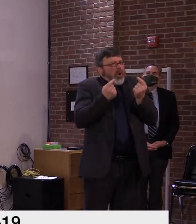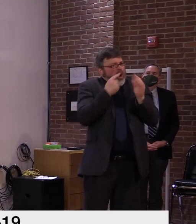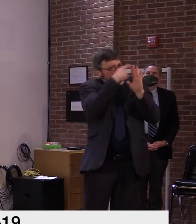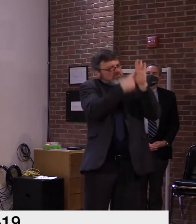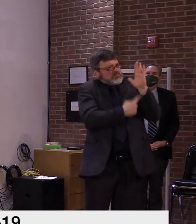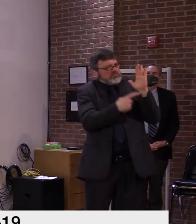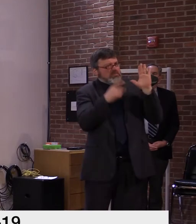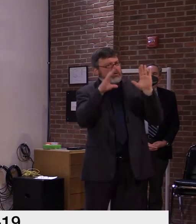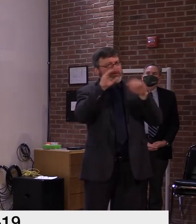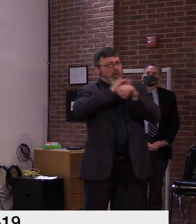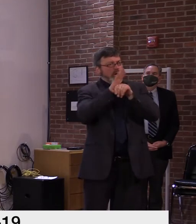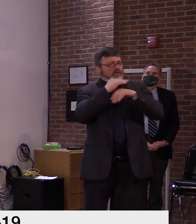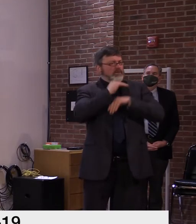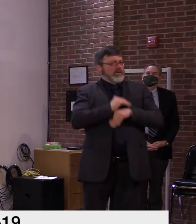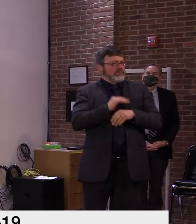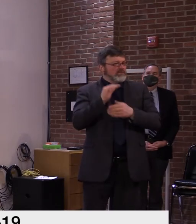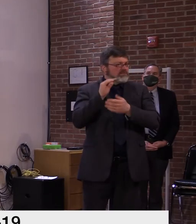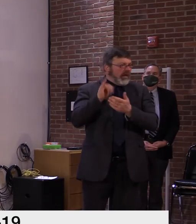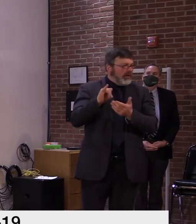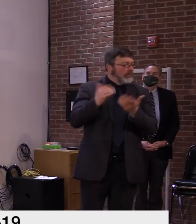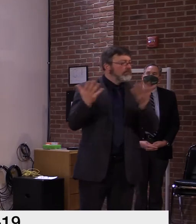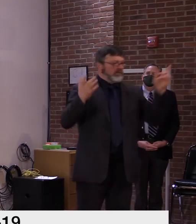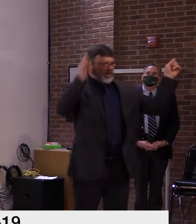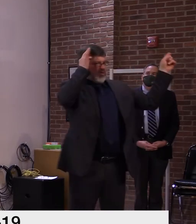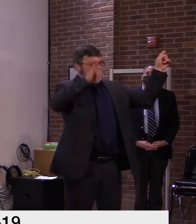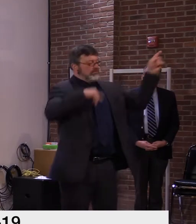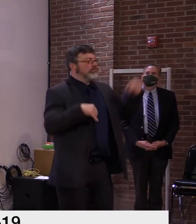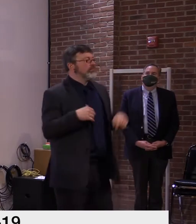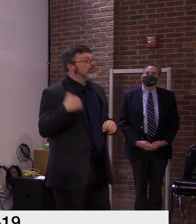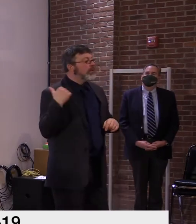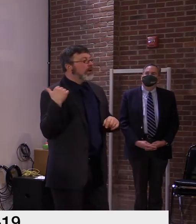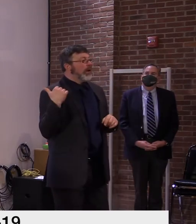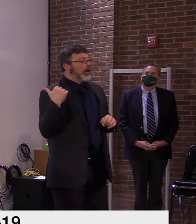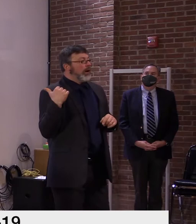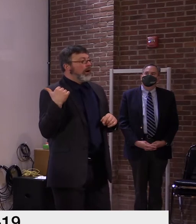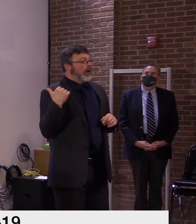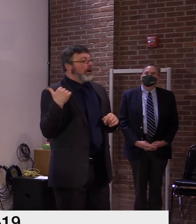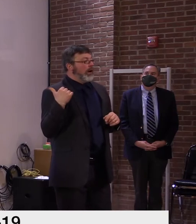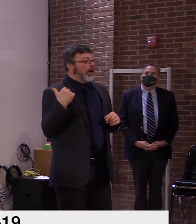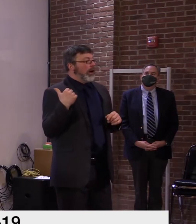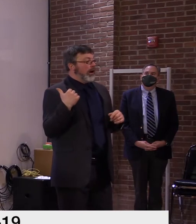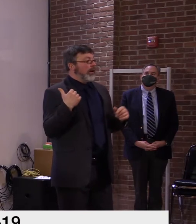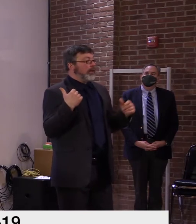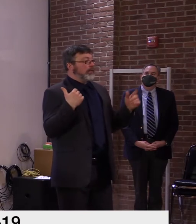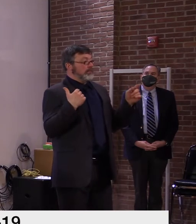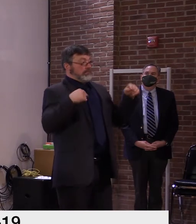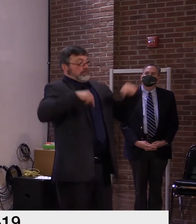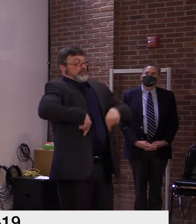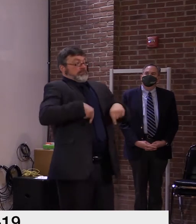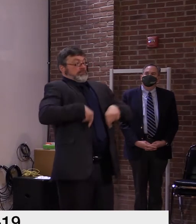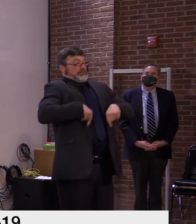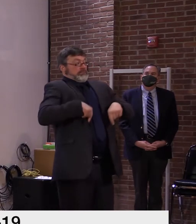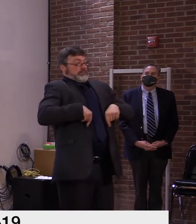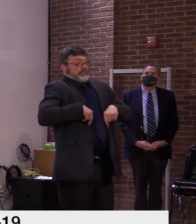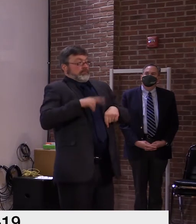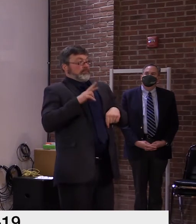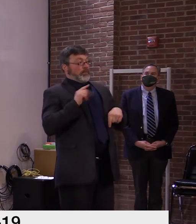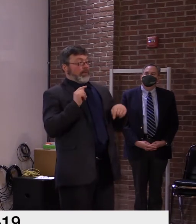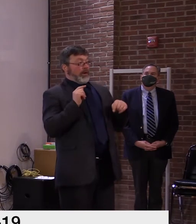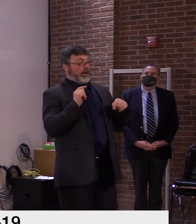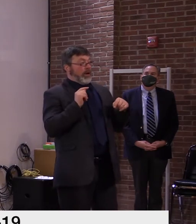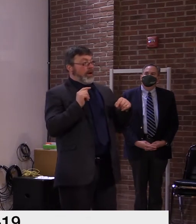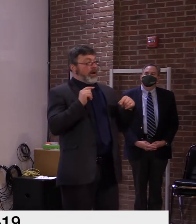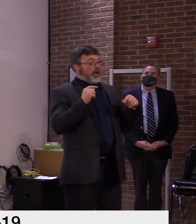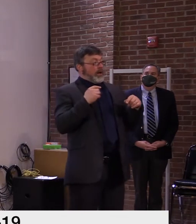put forth in our budget, so I'm encouraged by that. I'm a little concerned about the pension aspect and what that